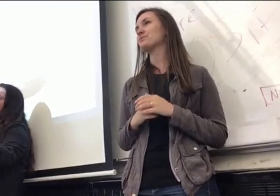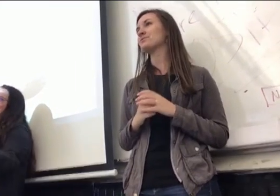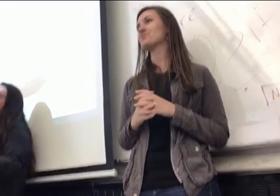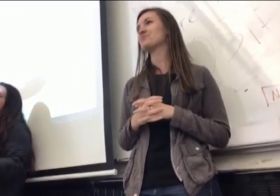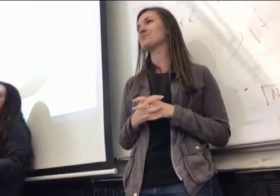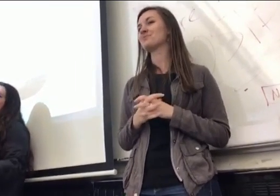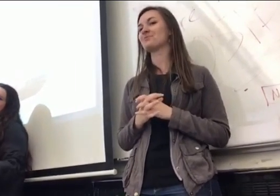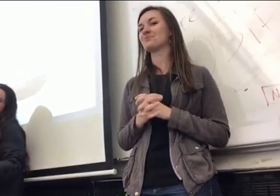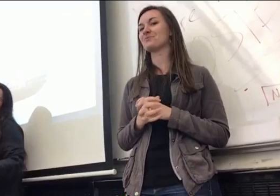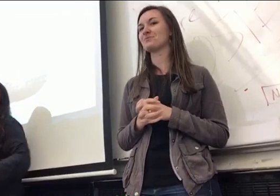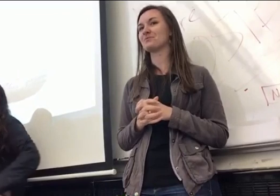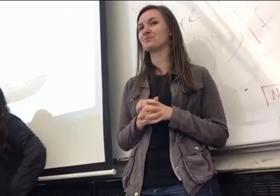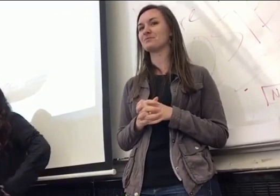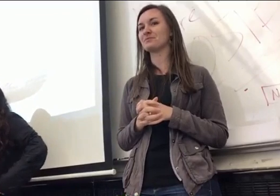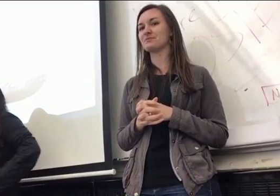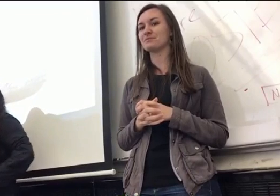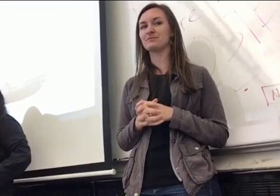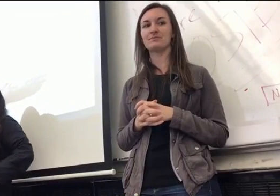sorry.